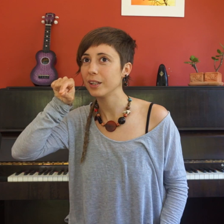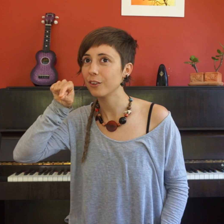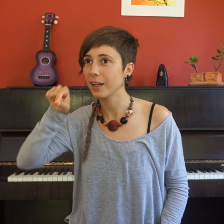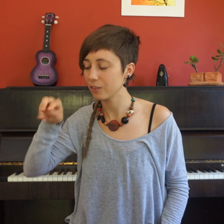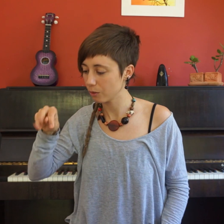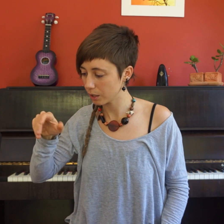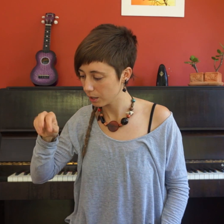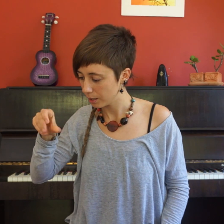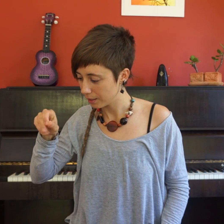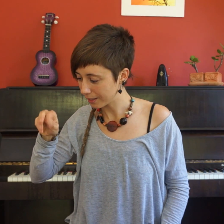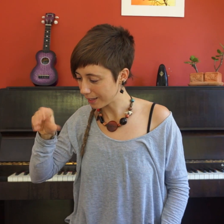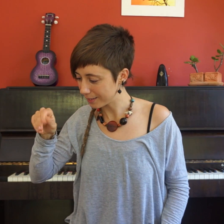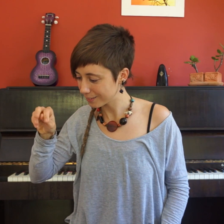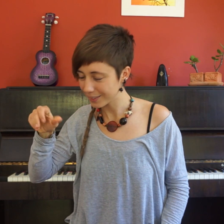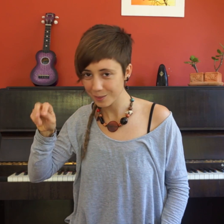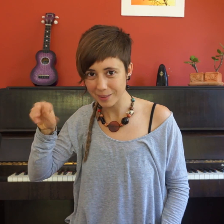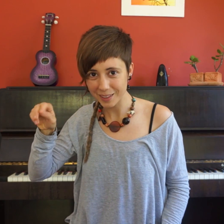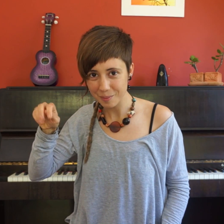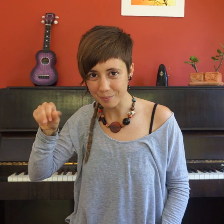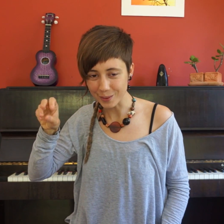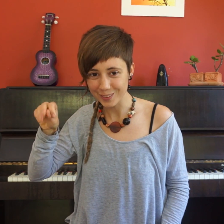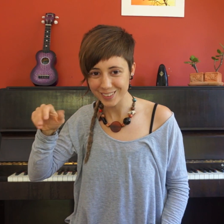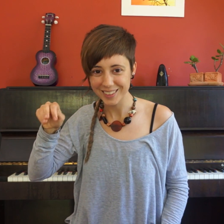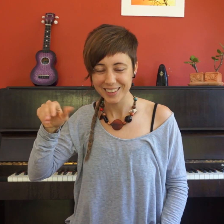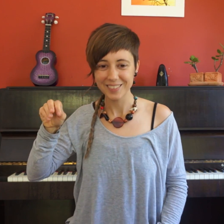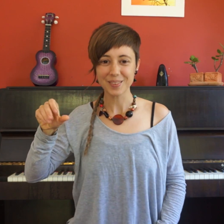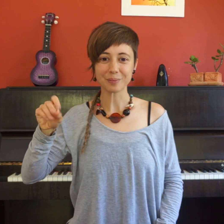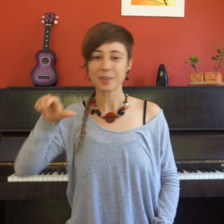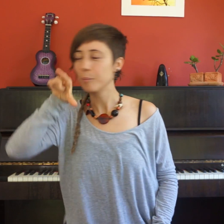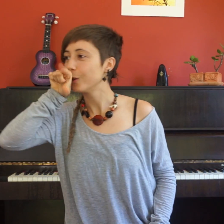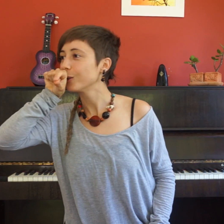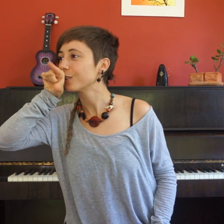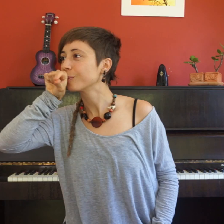little hands doing like that, trying to make bird. Bird.